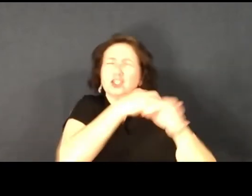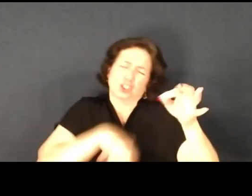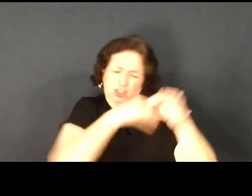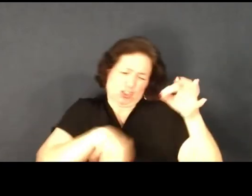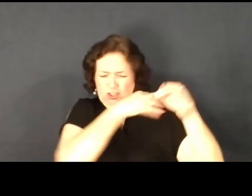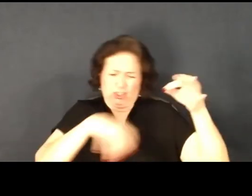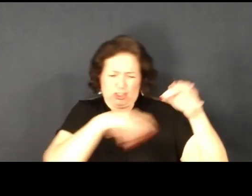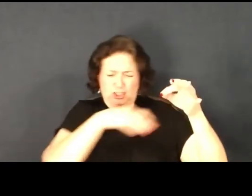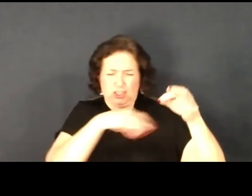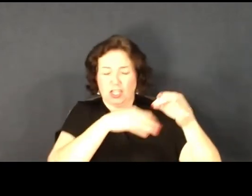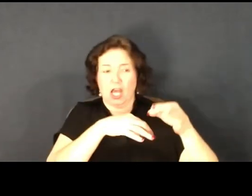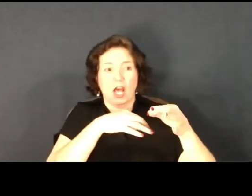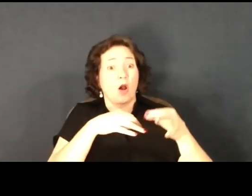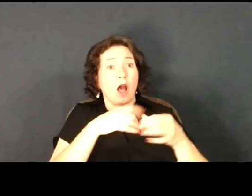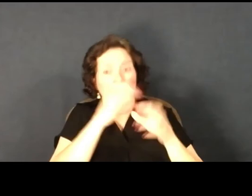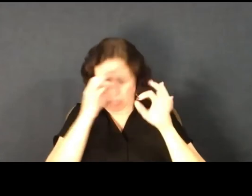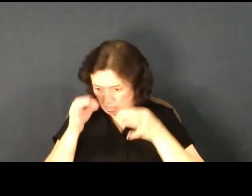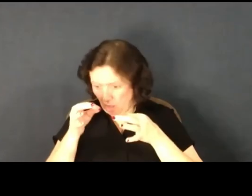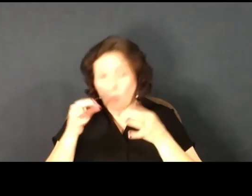And pretty soon, pop,